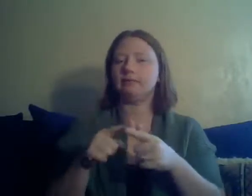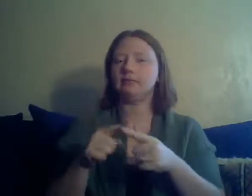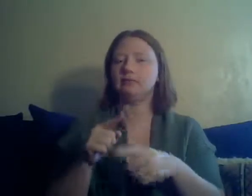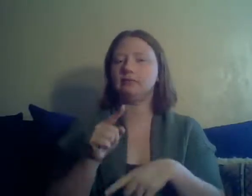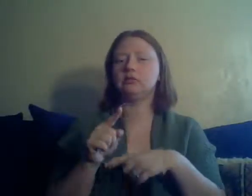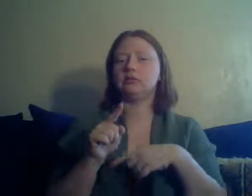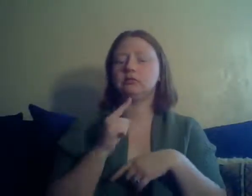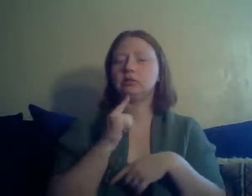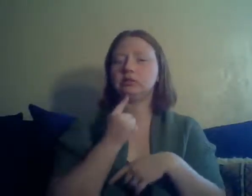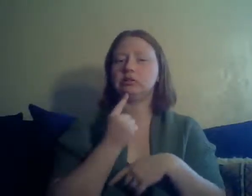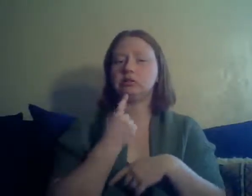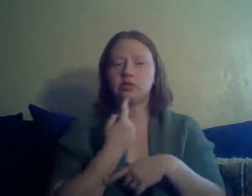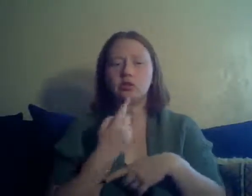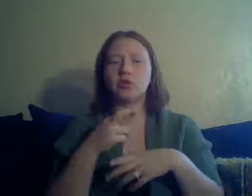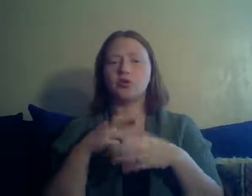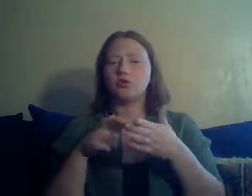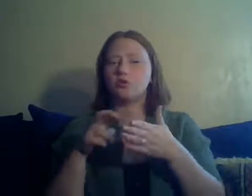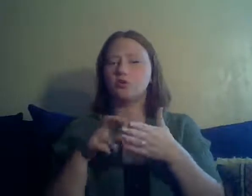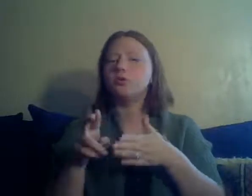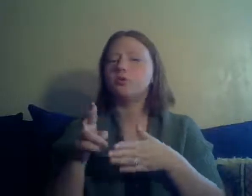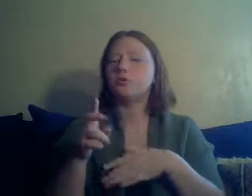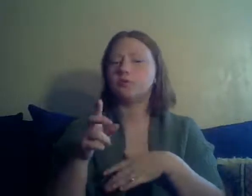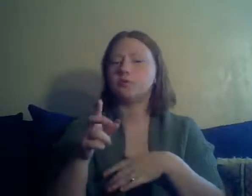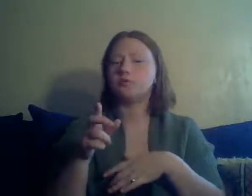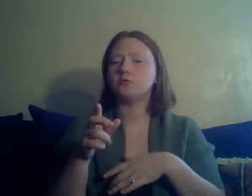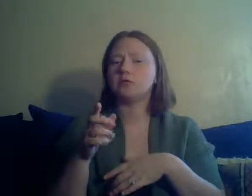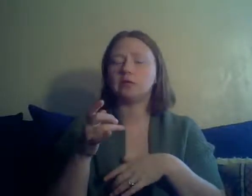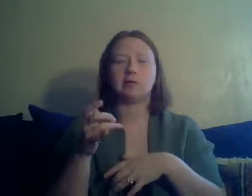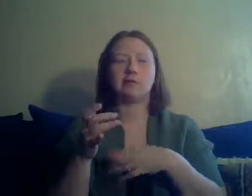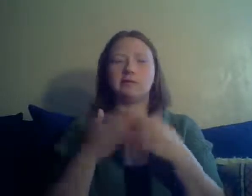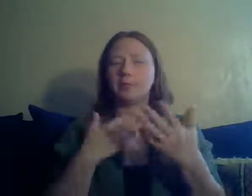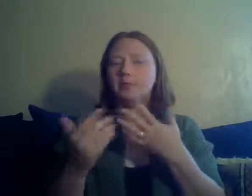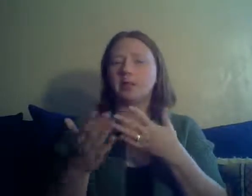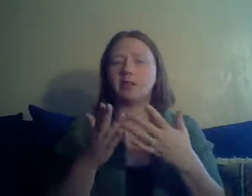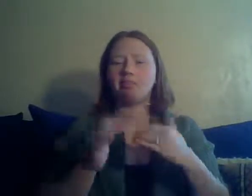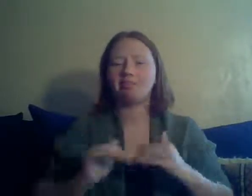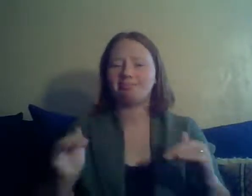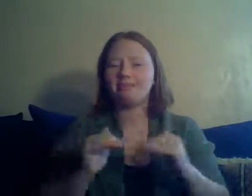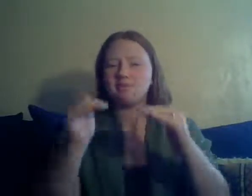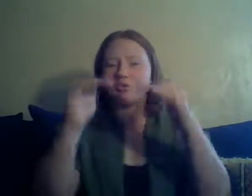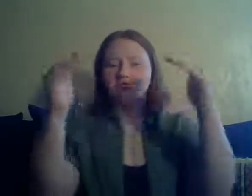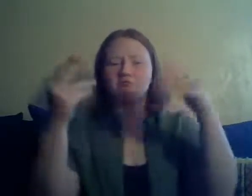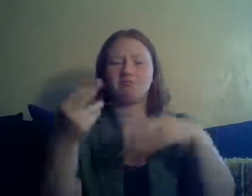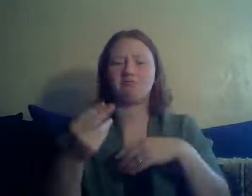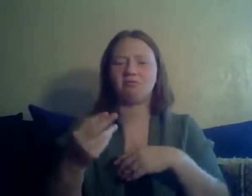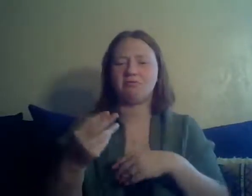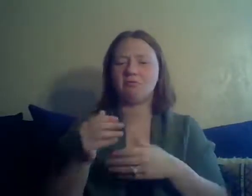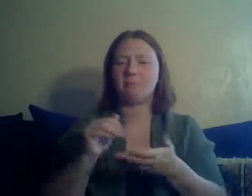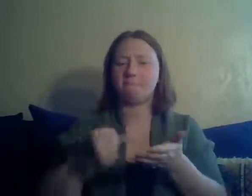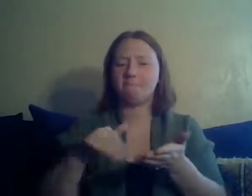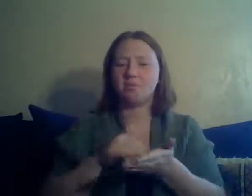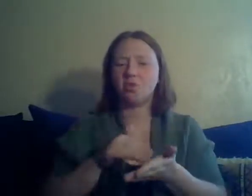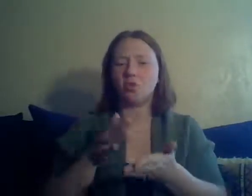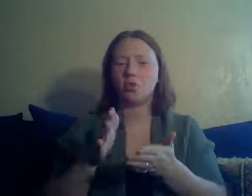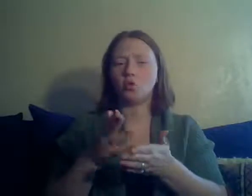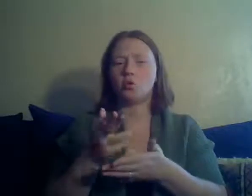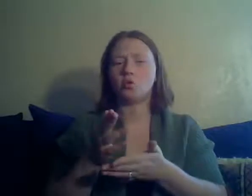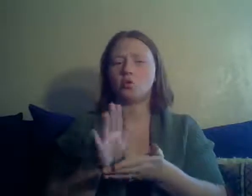it's really beneficial for them, because we do it as scholars on all levels, all the way up to doctoral